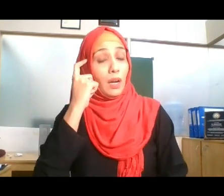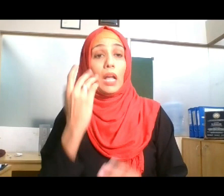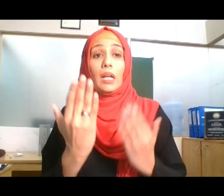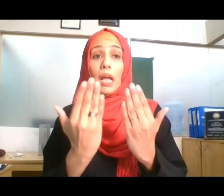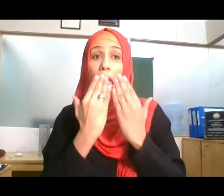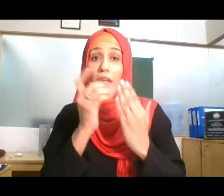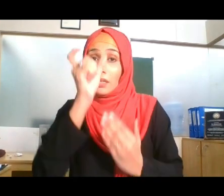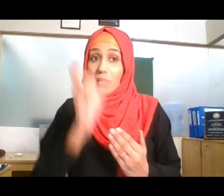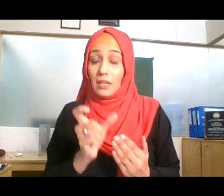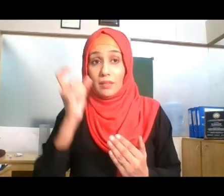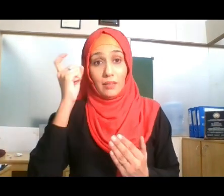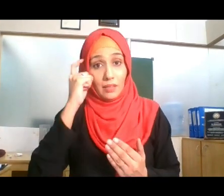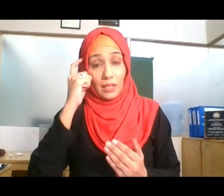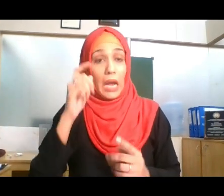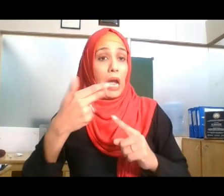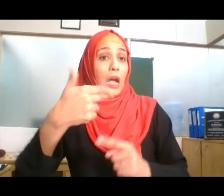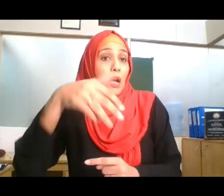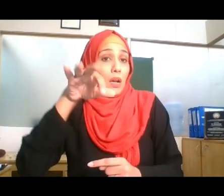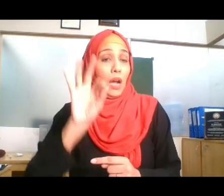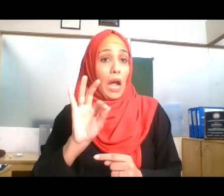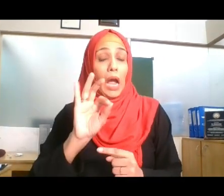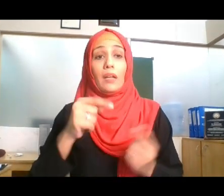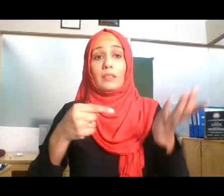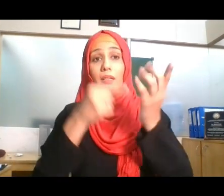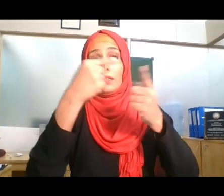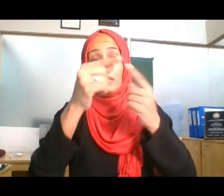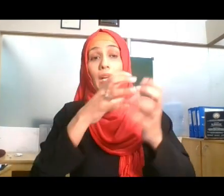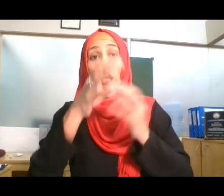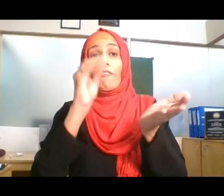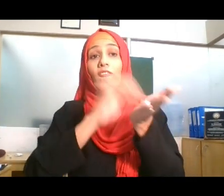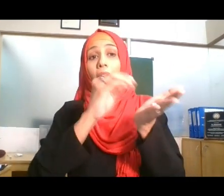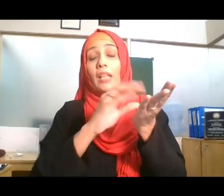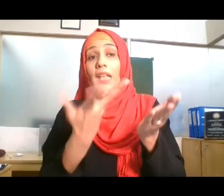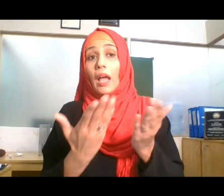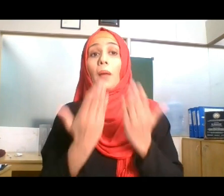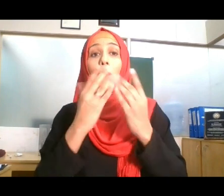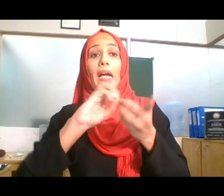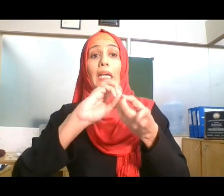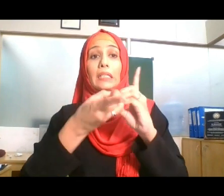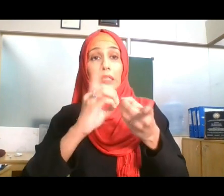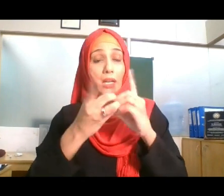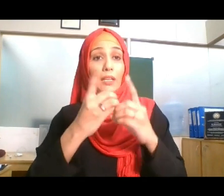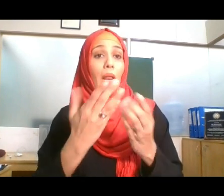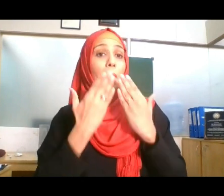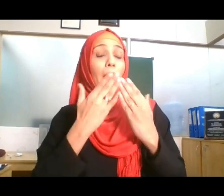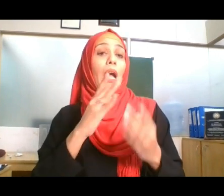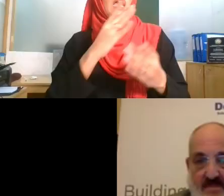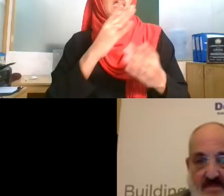educator of the importance of technology and digital literacy for people with